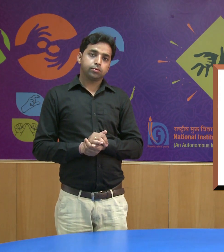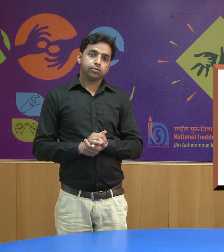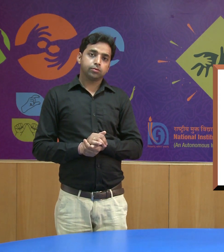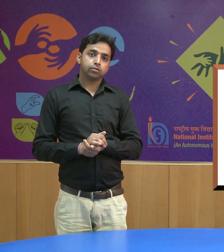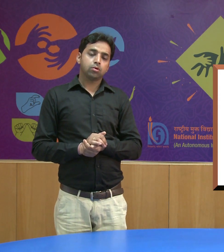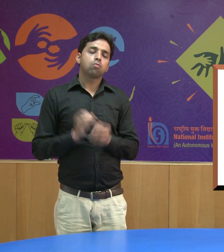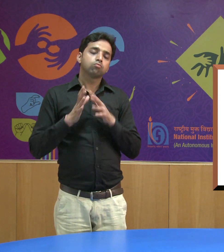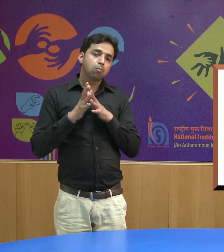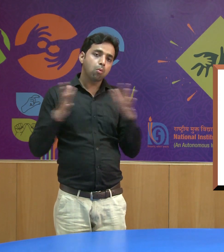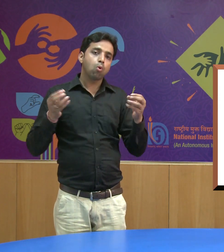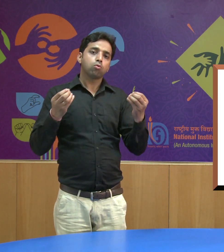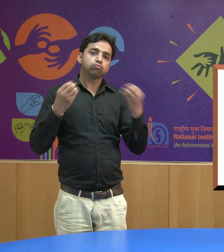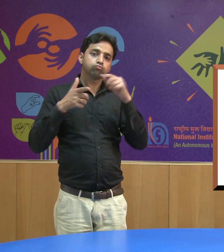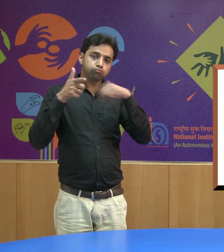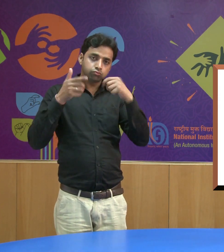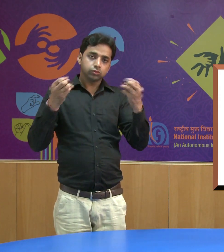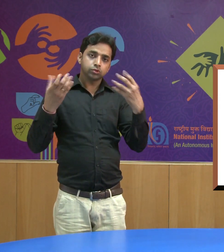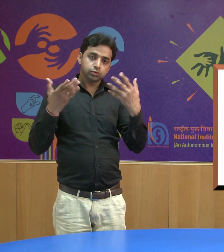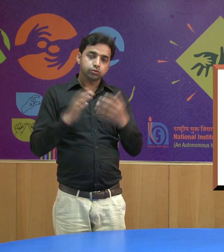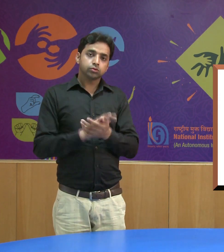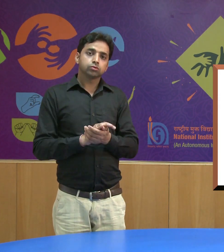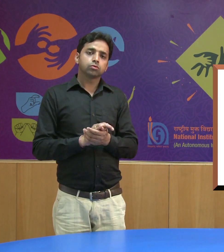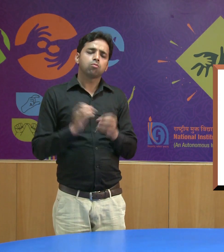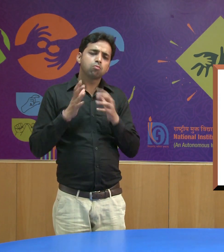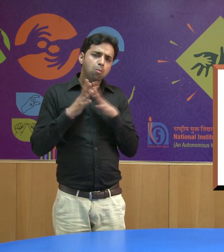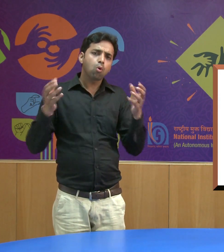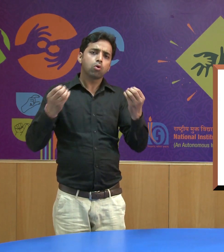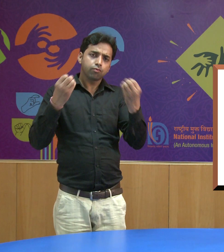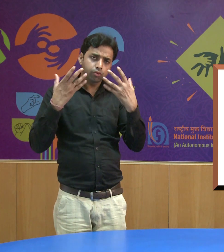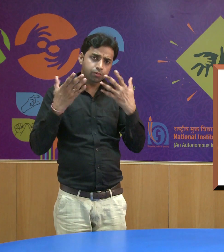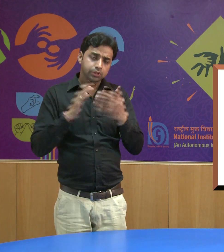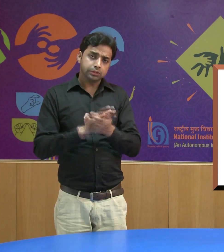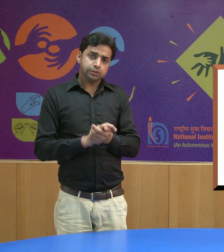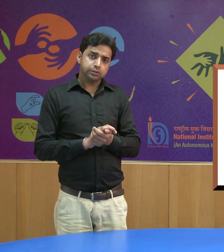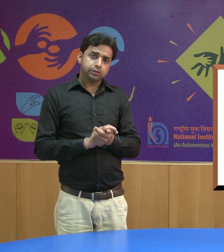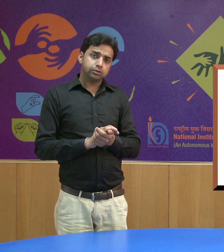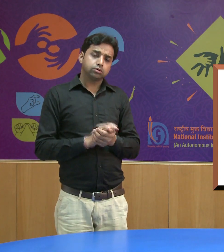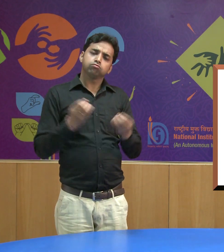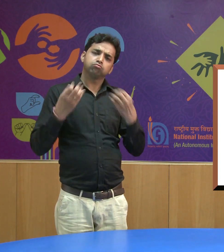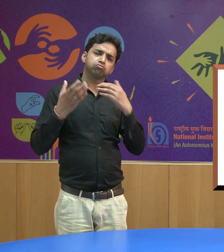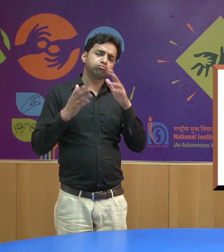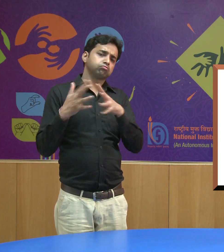For more videos or for more information, you can visit our